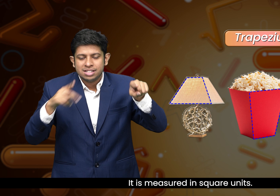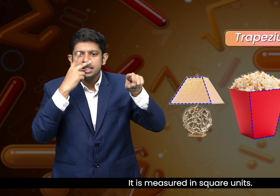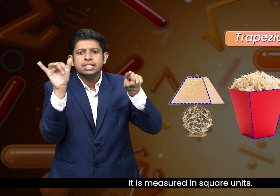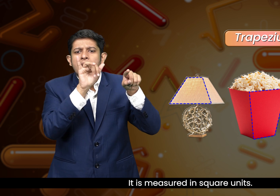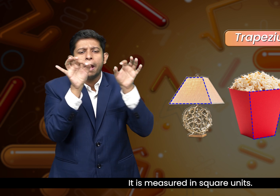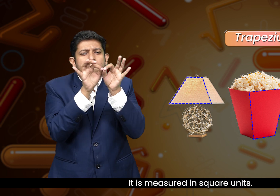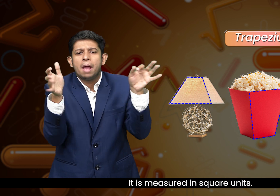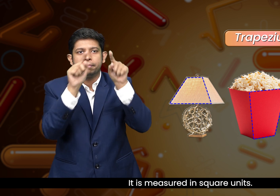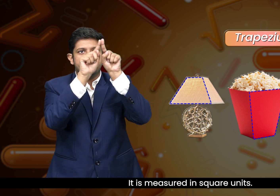units.